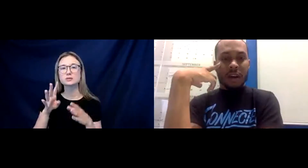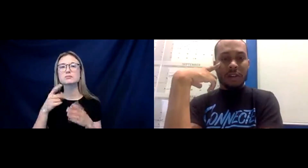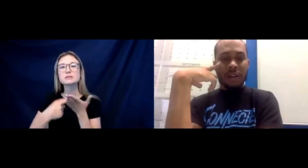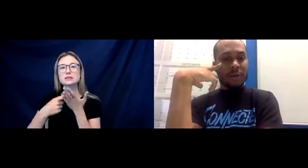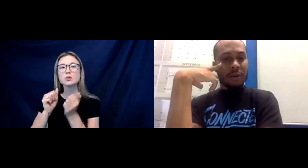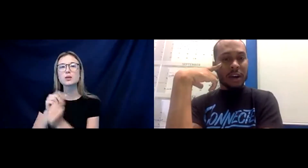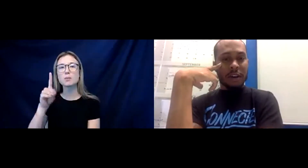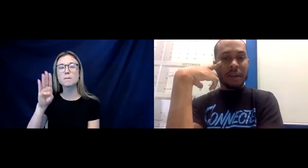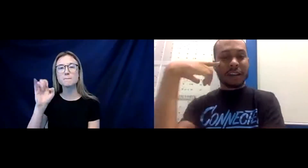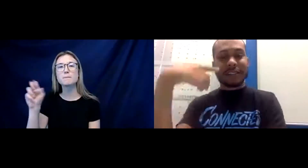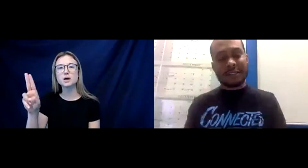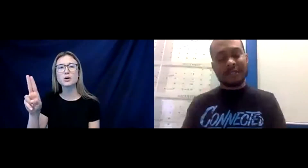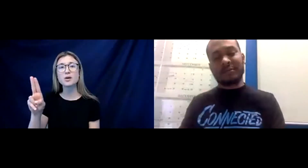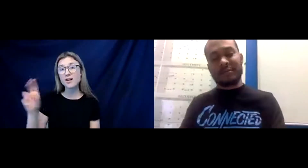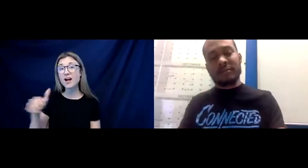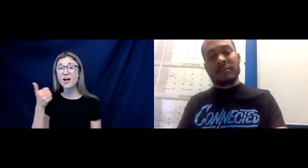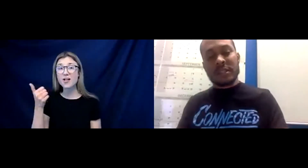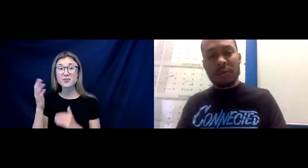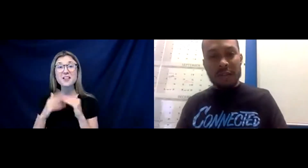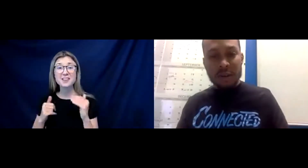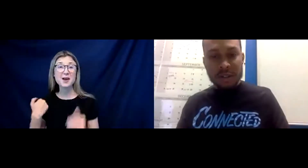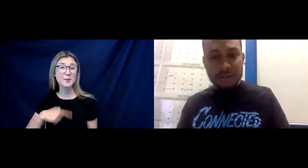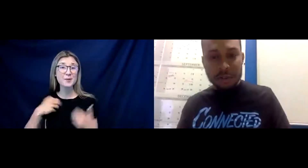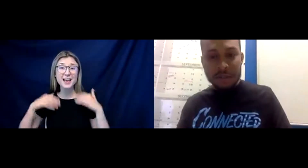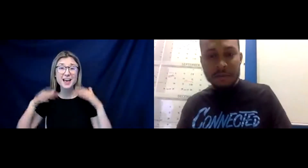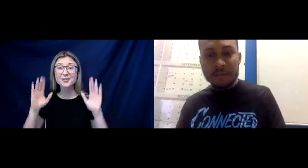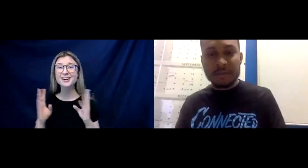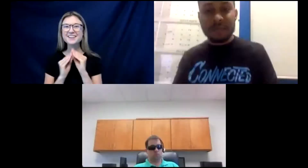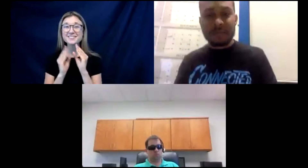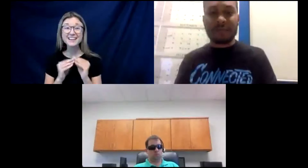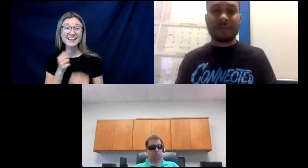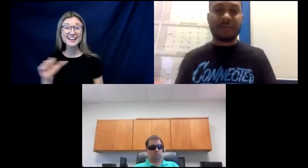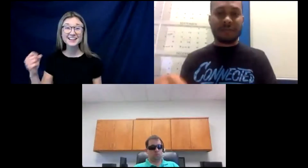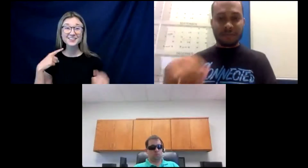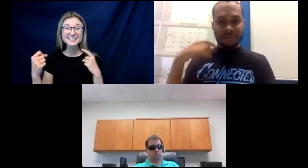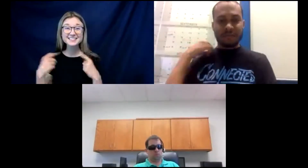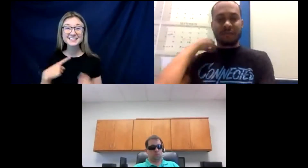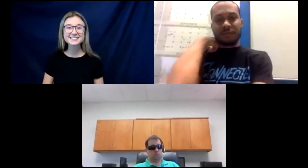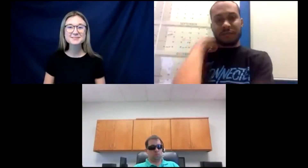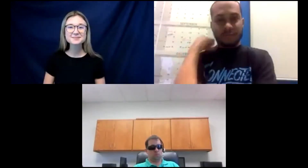And other than that, we had a great meeting. Does anyone have any questions for me?